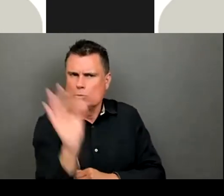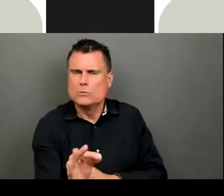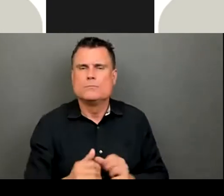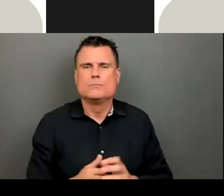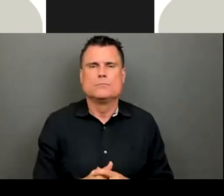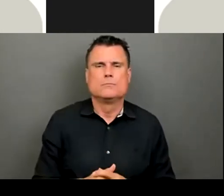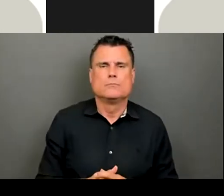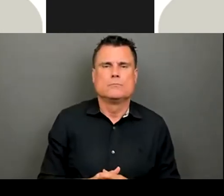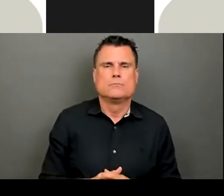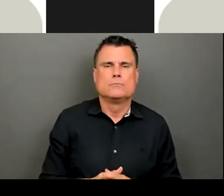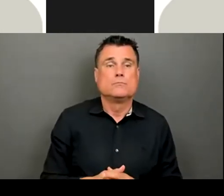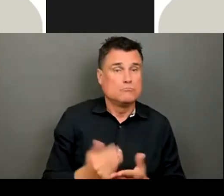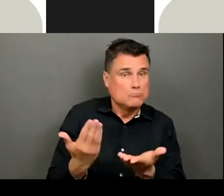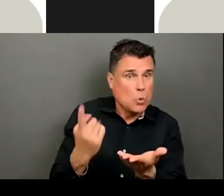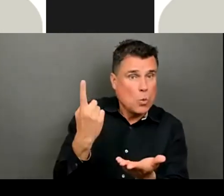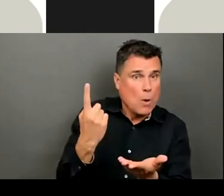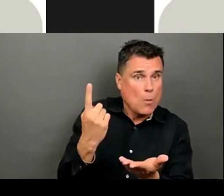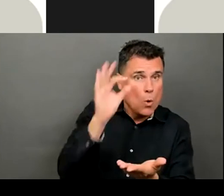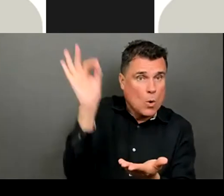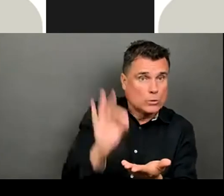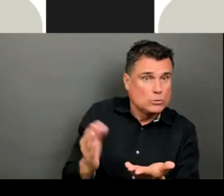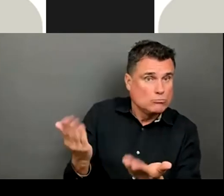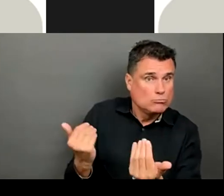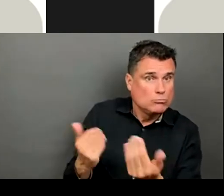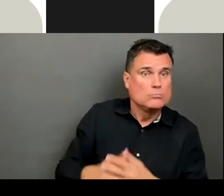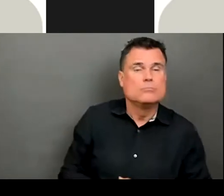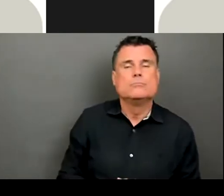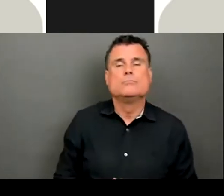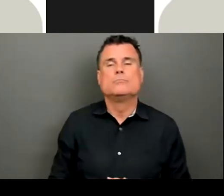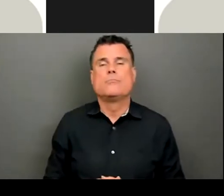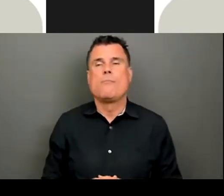floor. I will give the floor to Jawid.